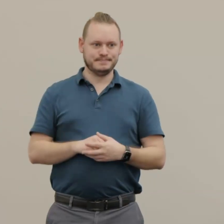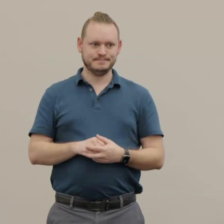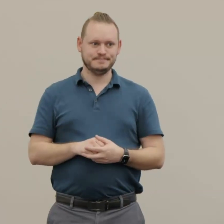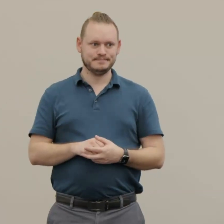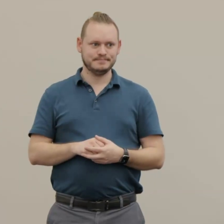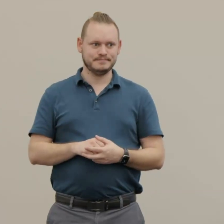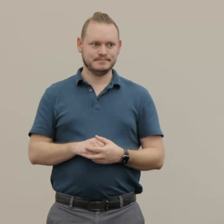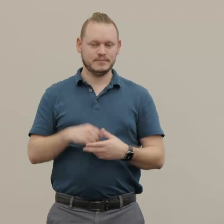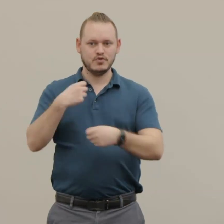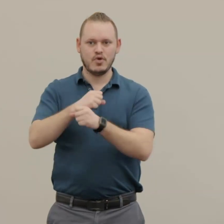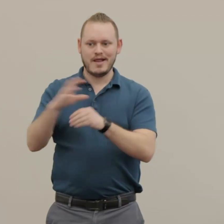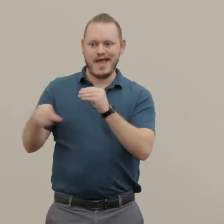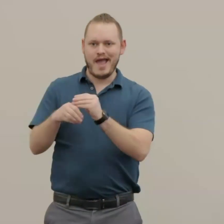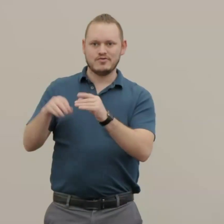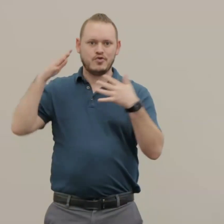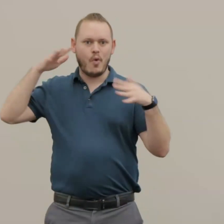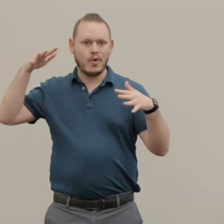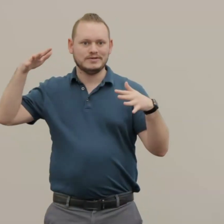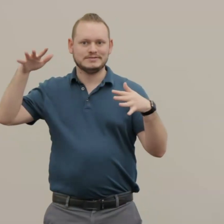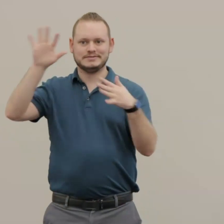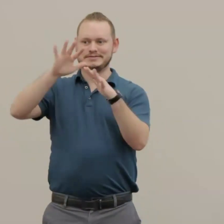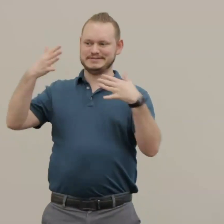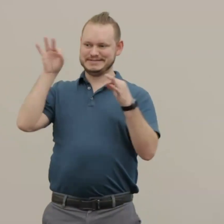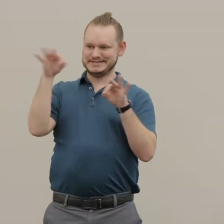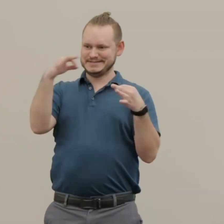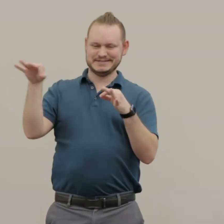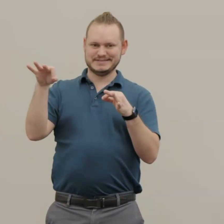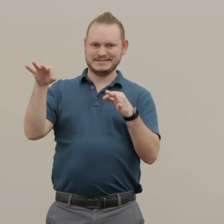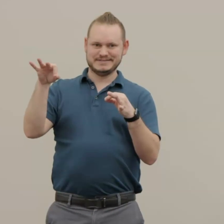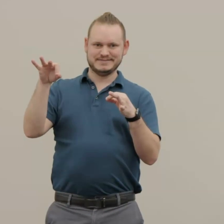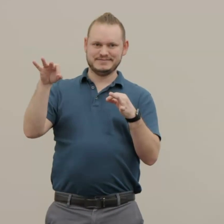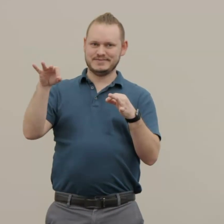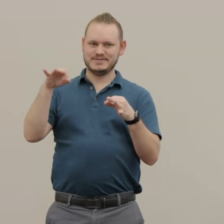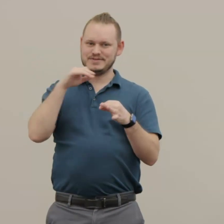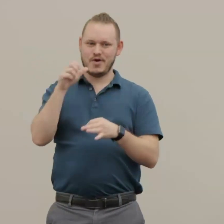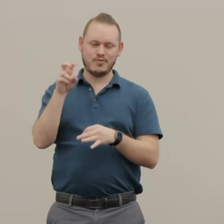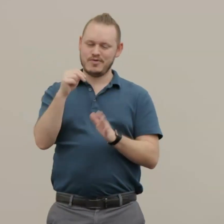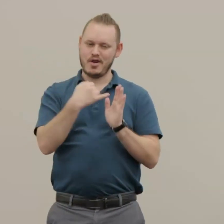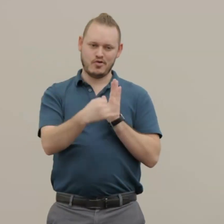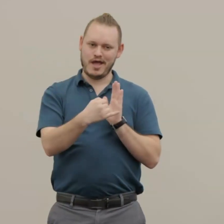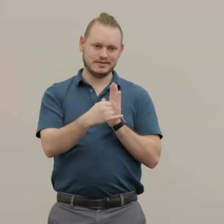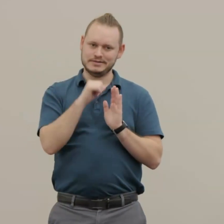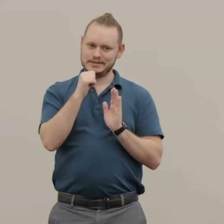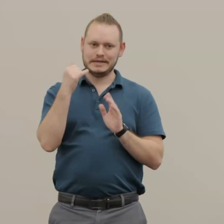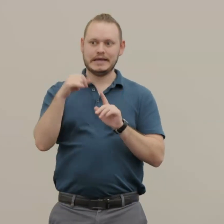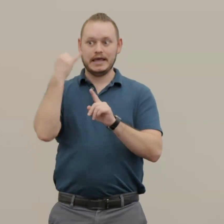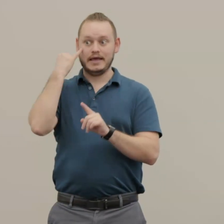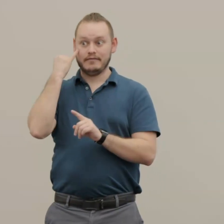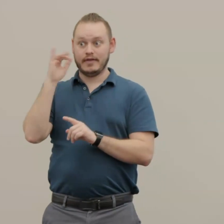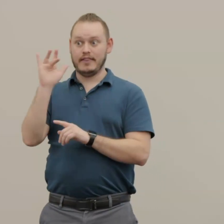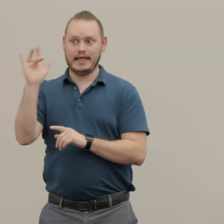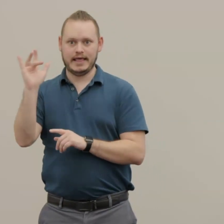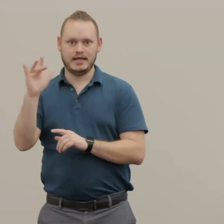also creating extra noise. And so it's just trashing up the page. Don't underline unless it's a link,